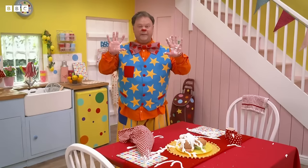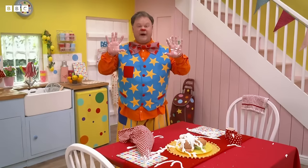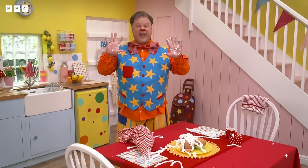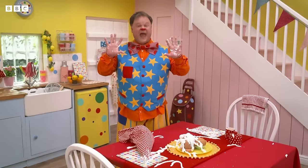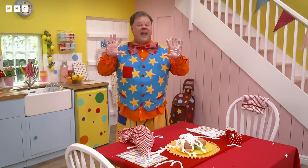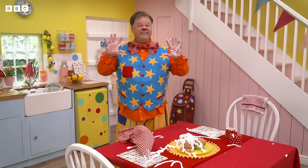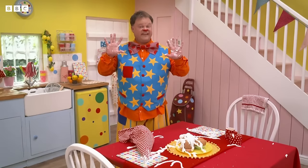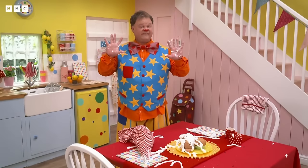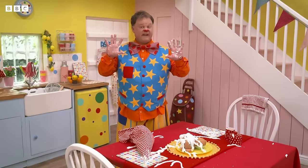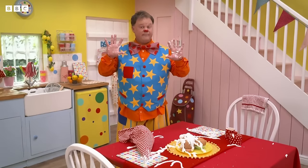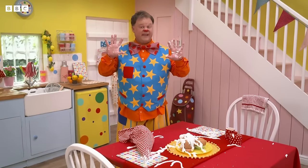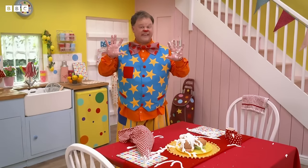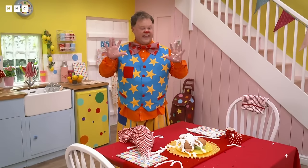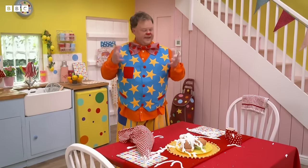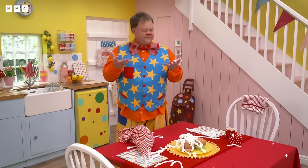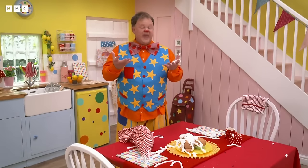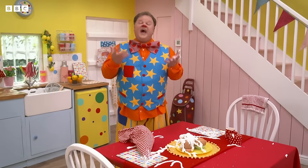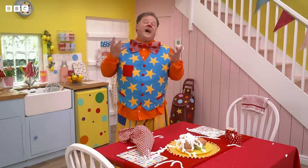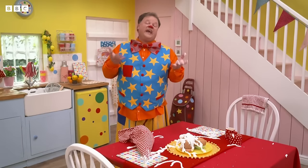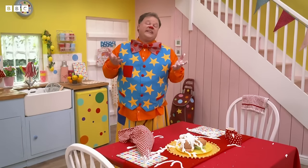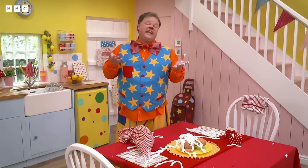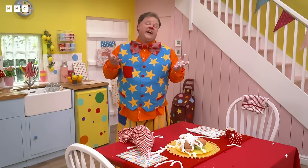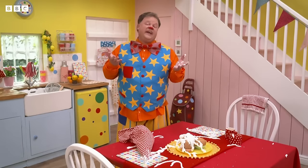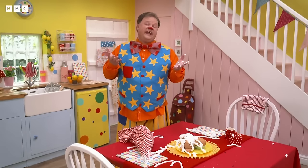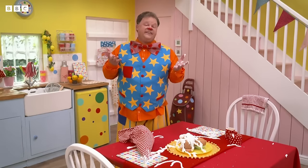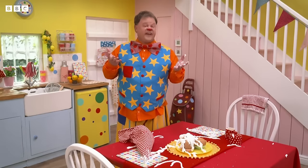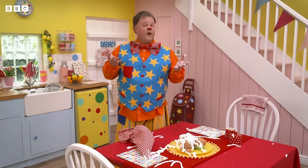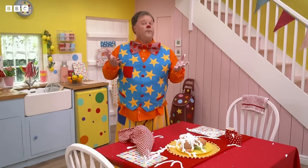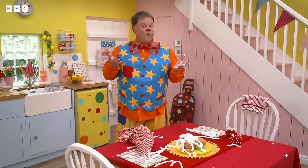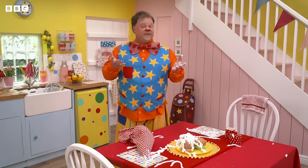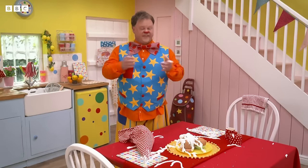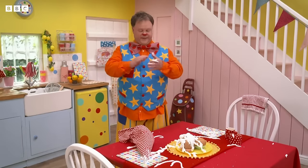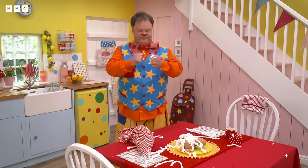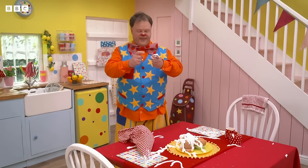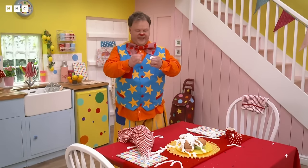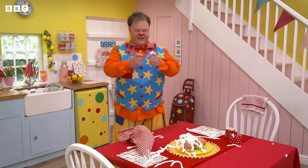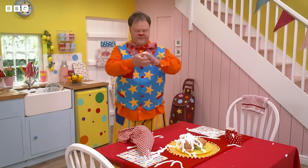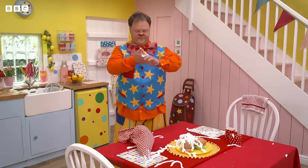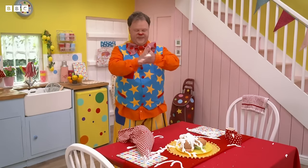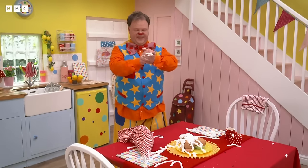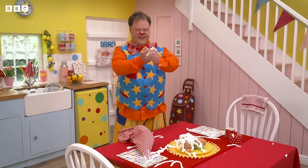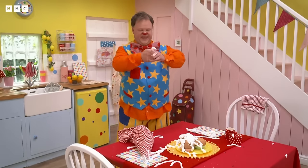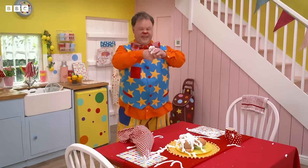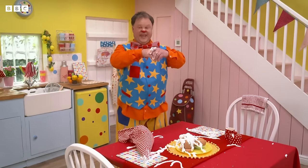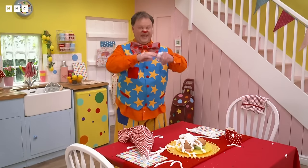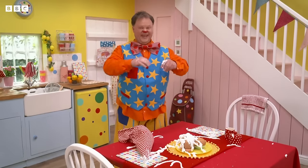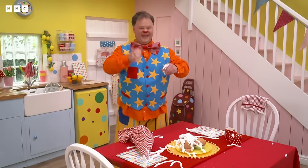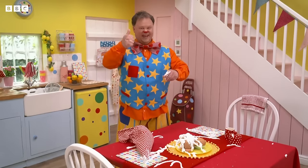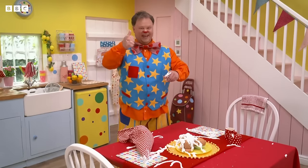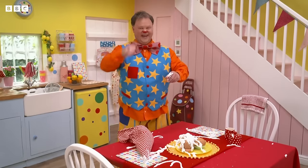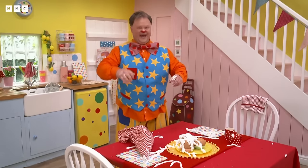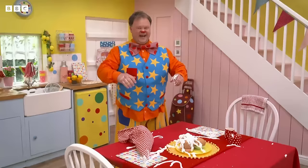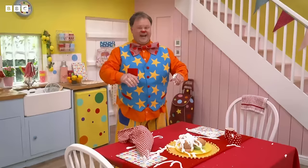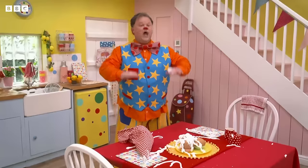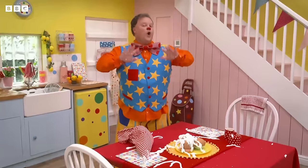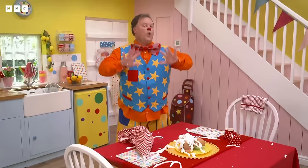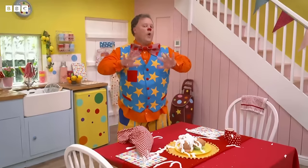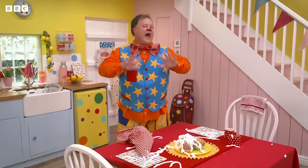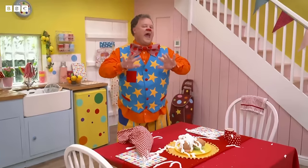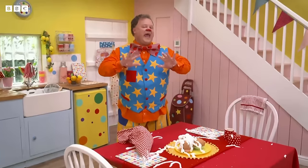My hands are very messy. I think I need to go and wash them. Good idea, Mr. Tumble.